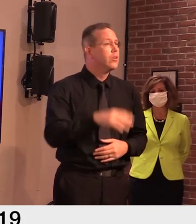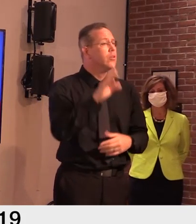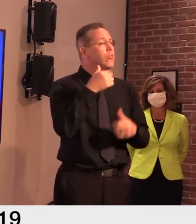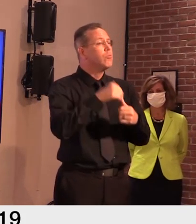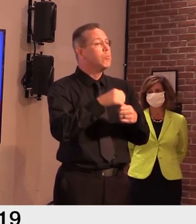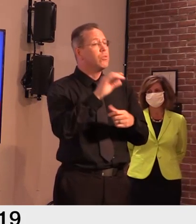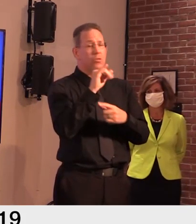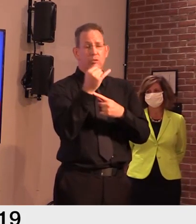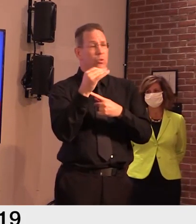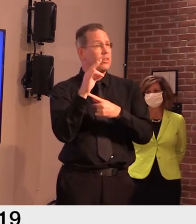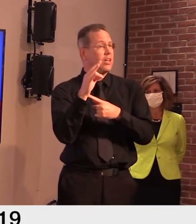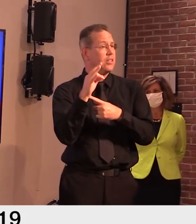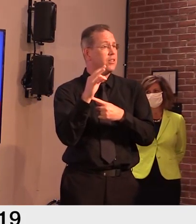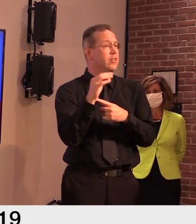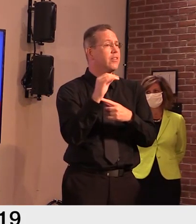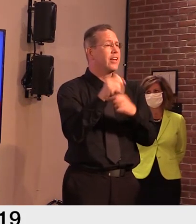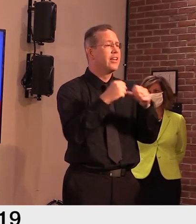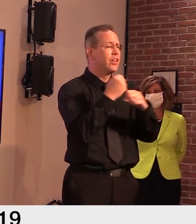an ugly price.